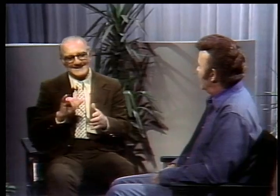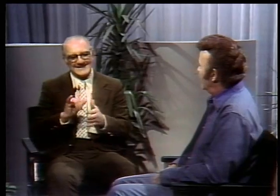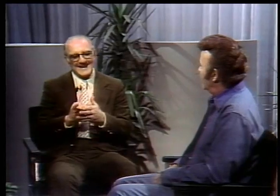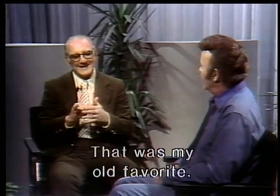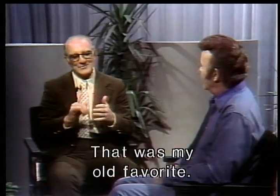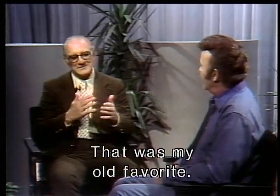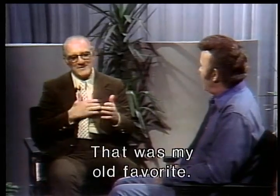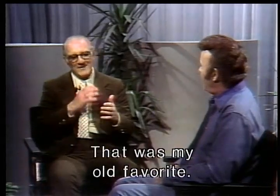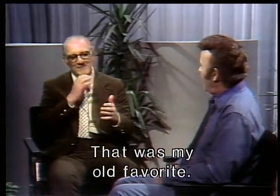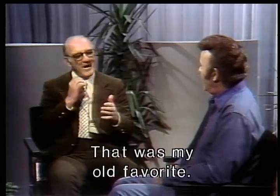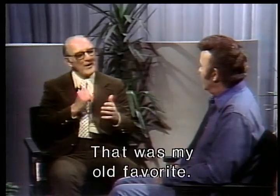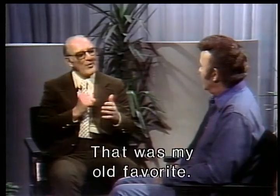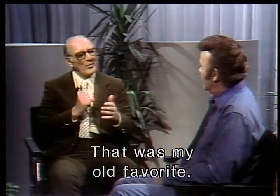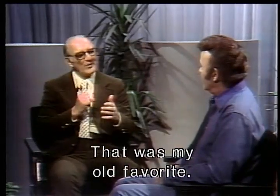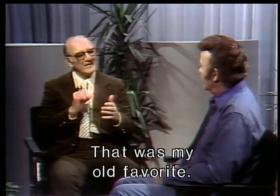That was one of my old